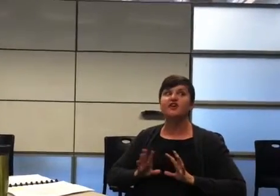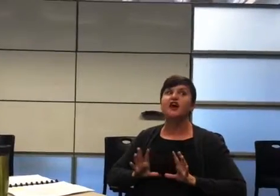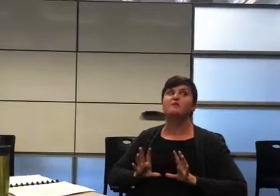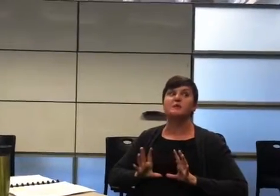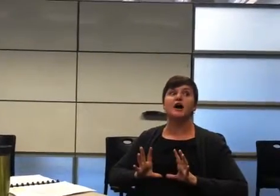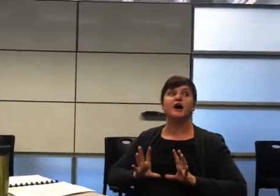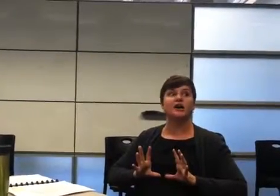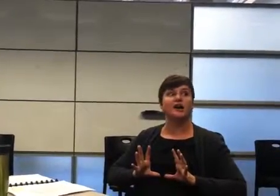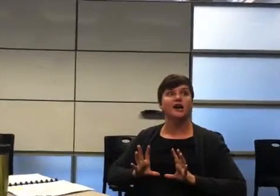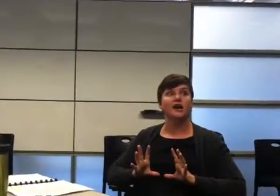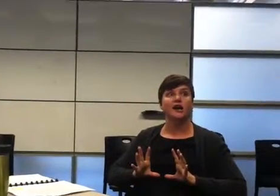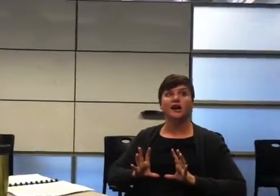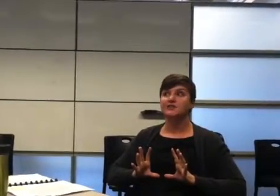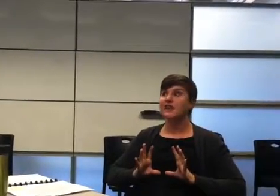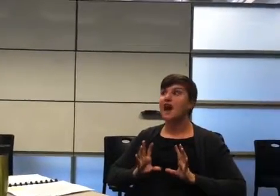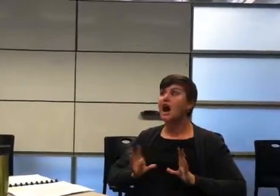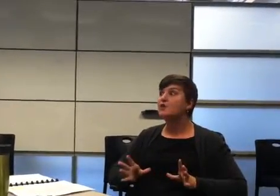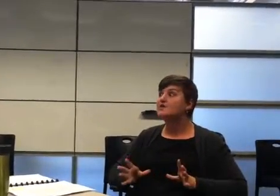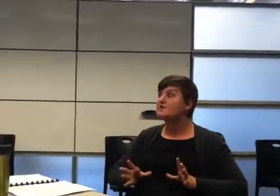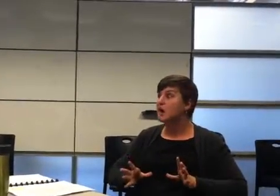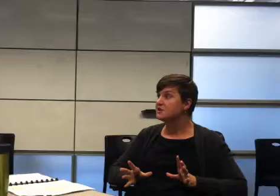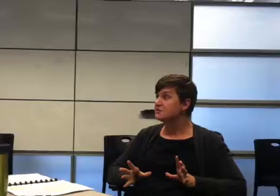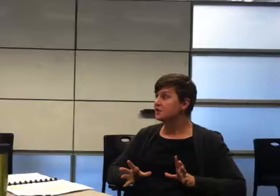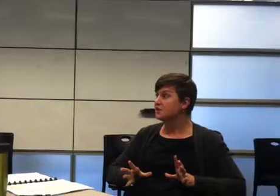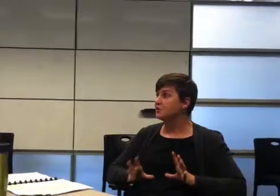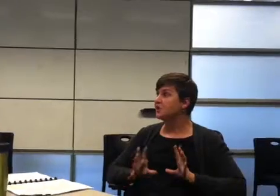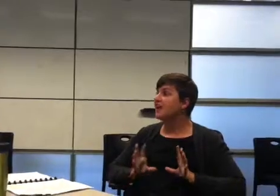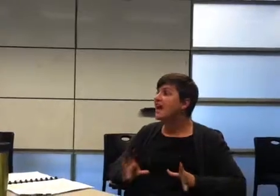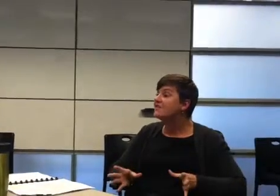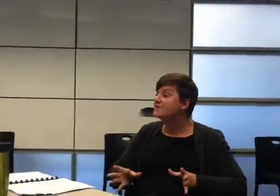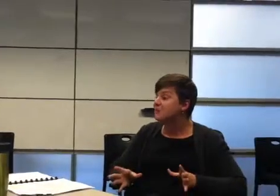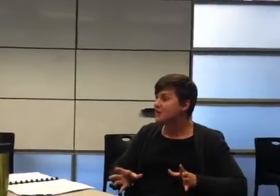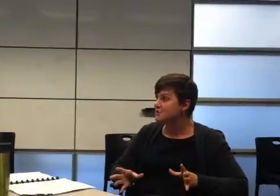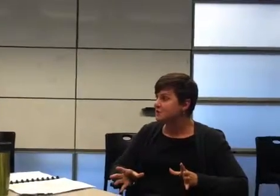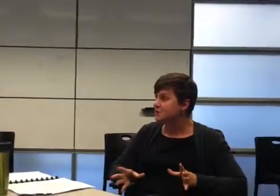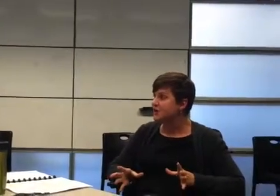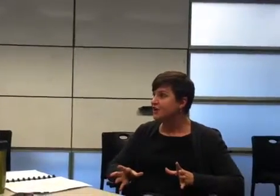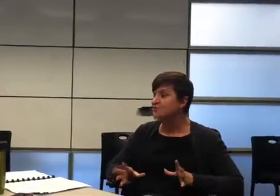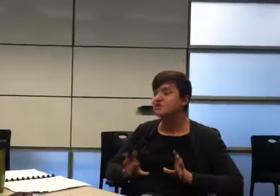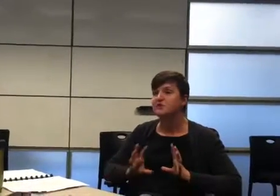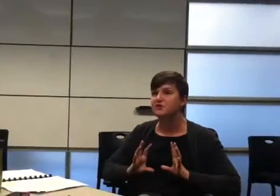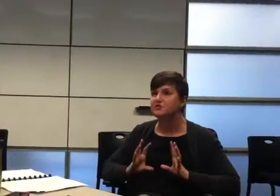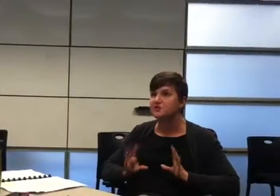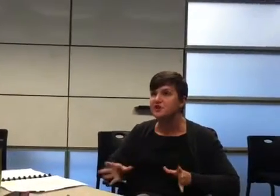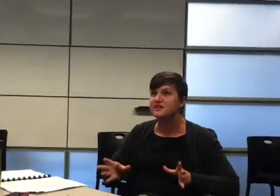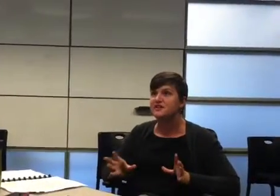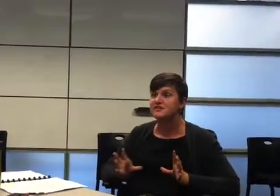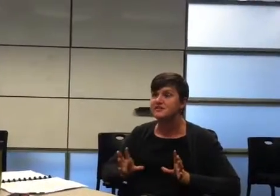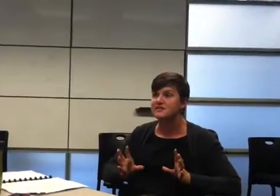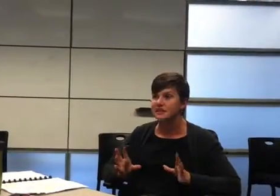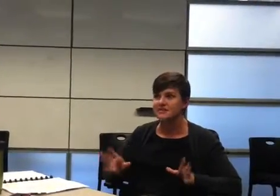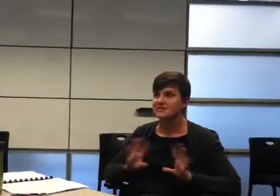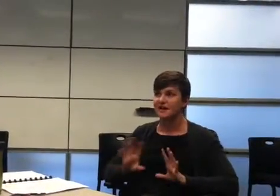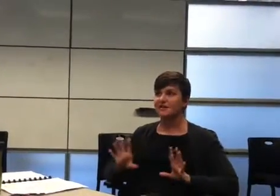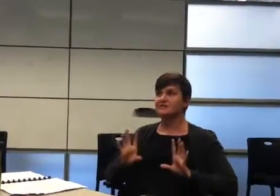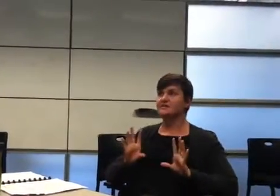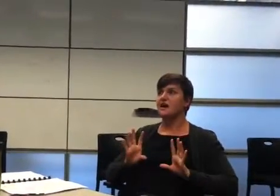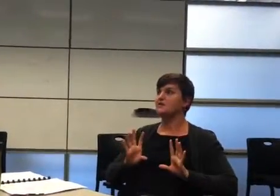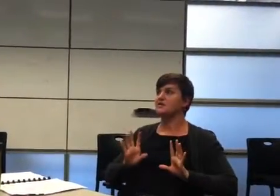out of my mind. I was like, how is this possibly going to work? Can this possibly work? And within about 3 seconds, I